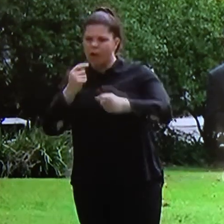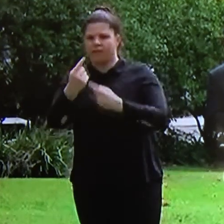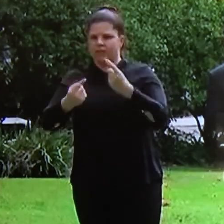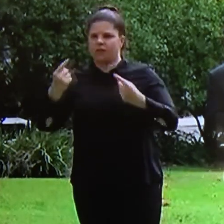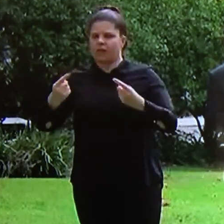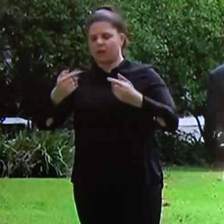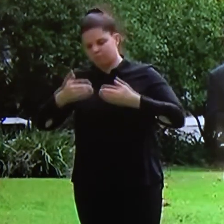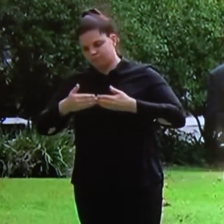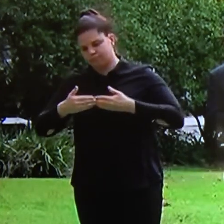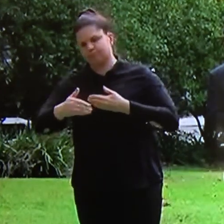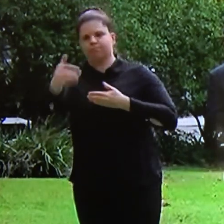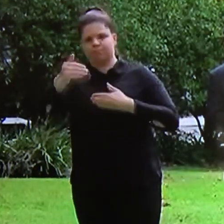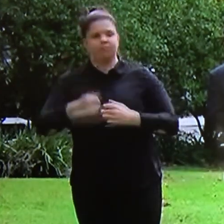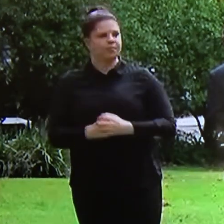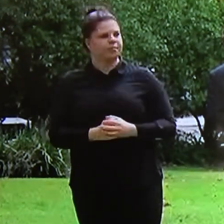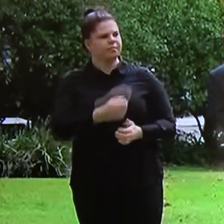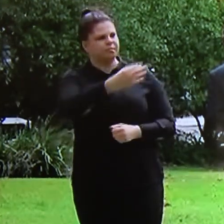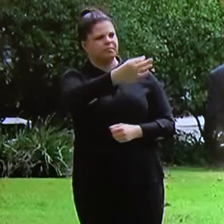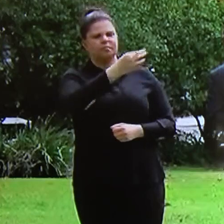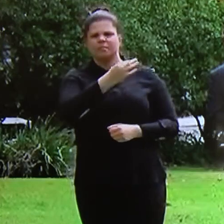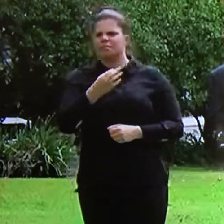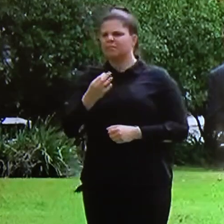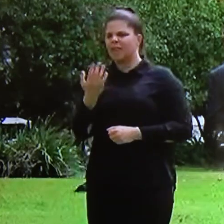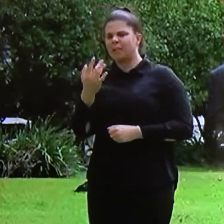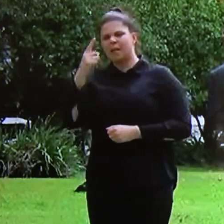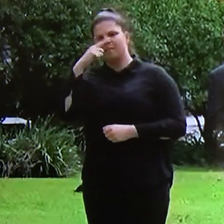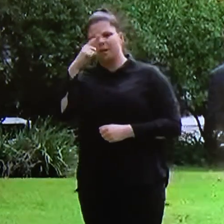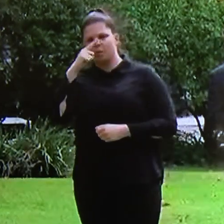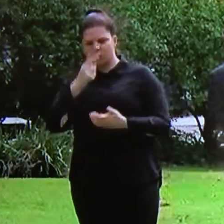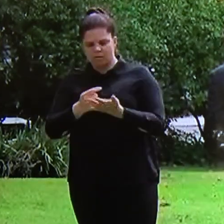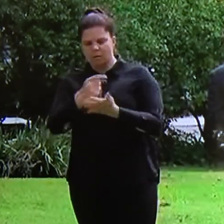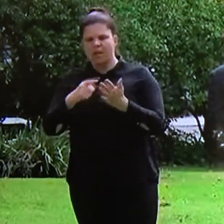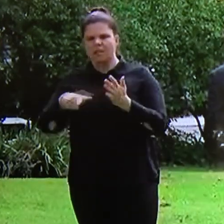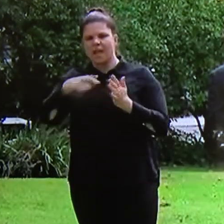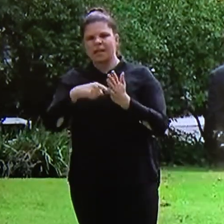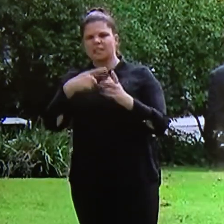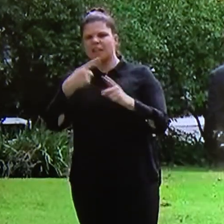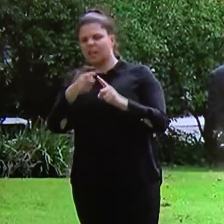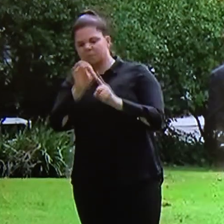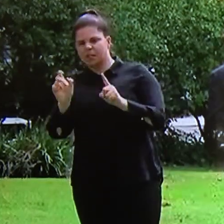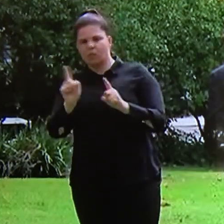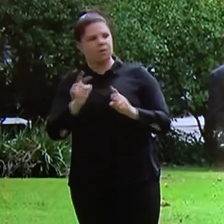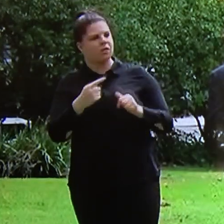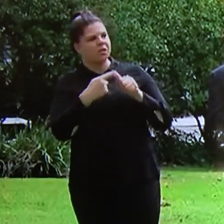of landlords pay land? So on a residential basis, we're talking about 20%.